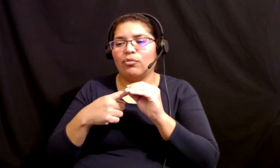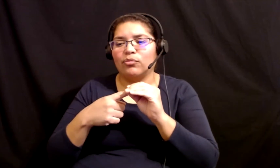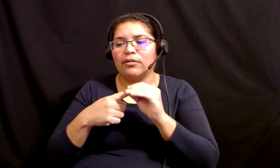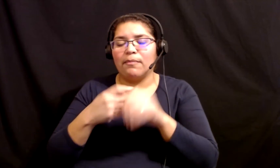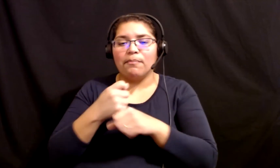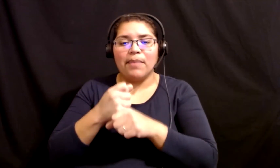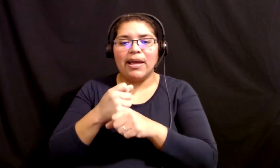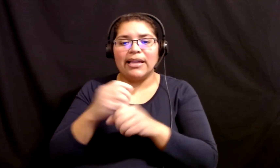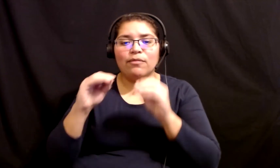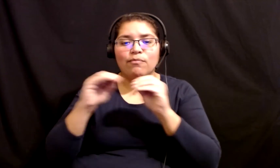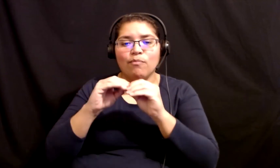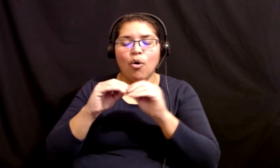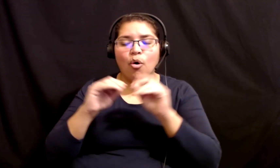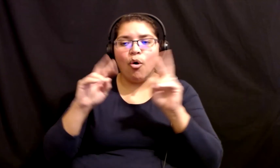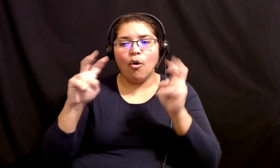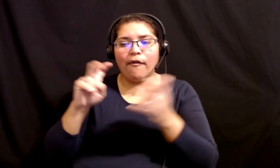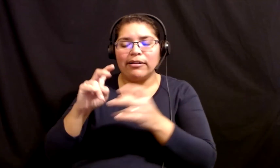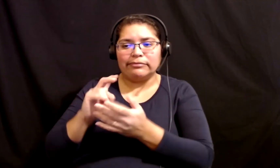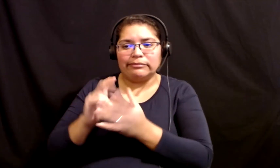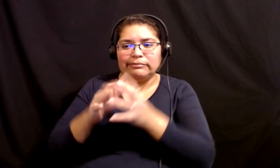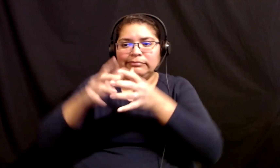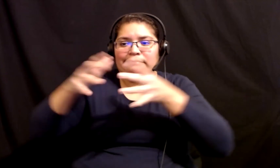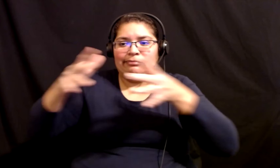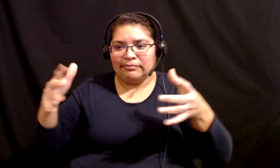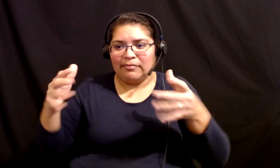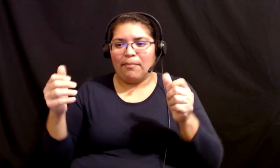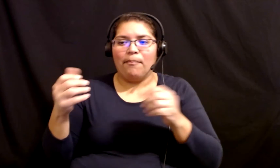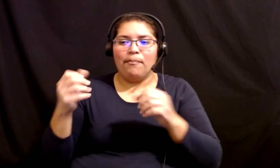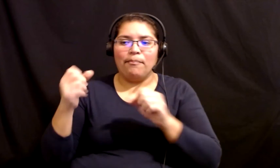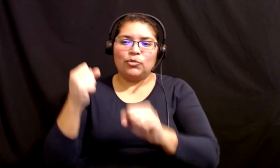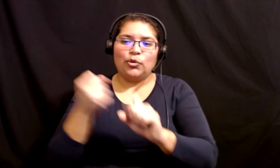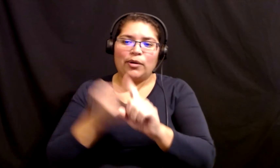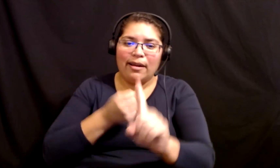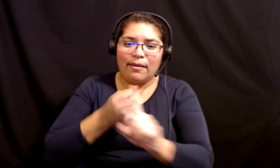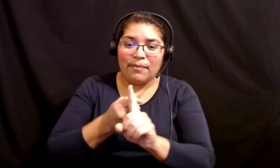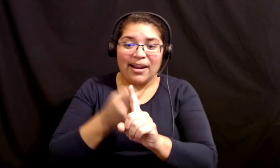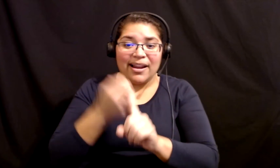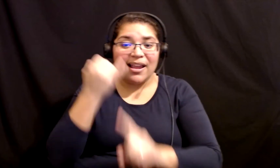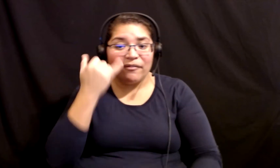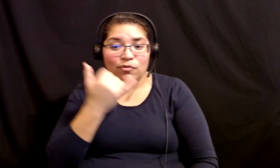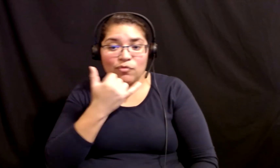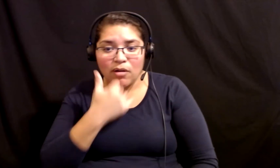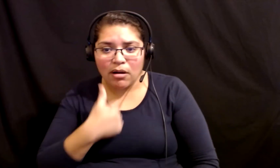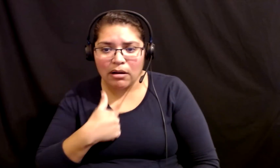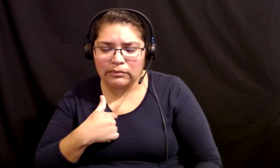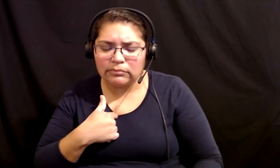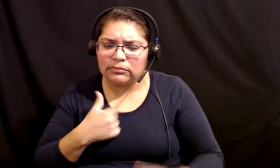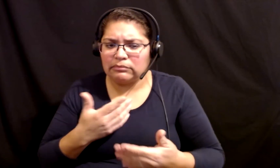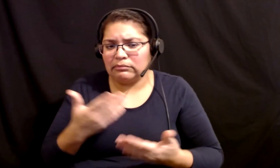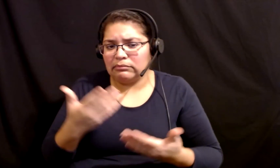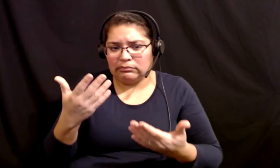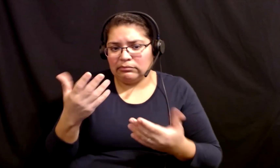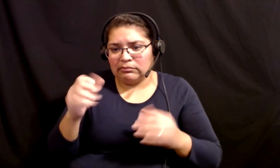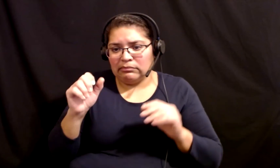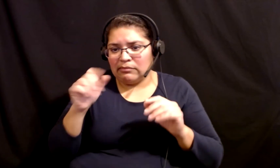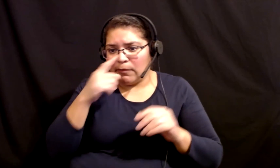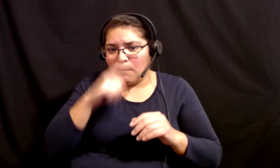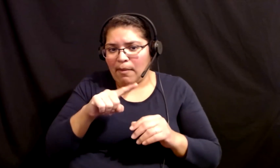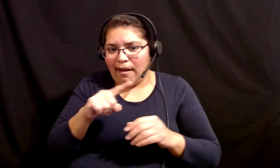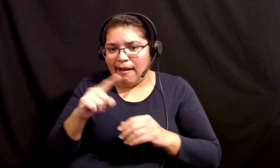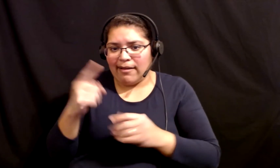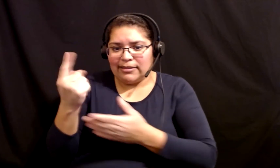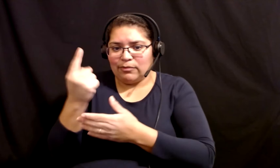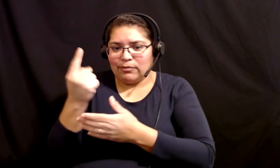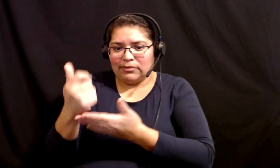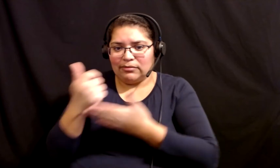those more robust and having a bigger impact. If I've got that wrong, though, I'd be happy for someone to correct me, but that's what